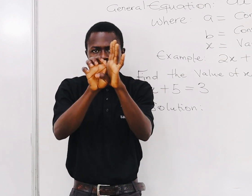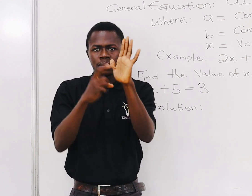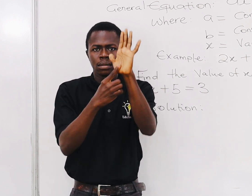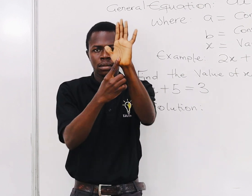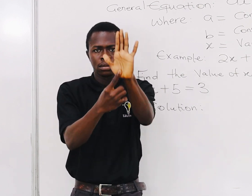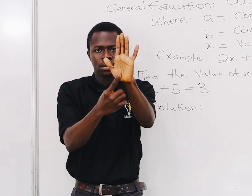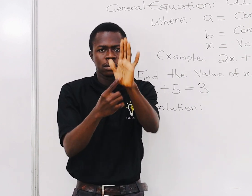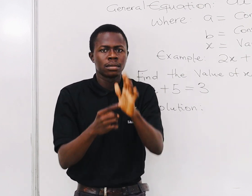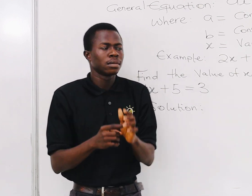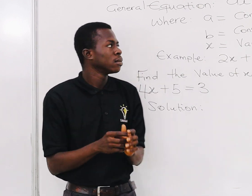linear equation